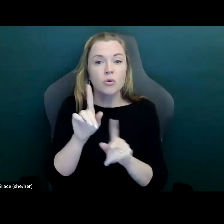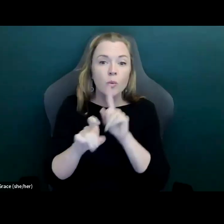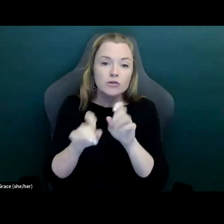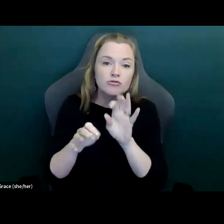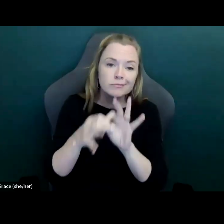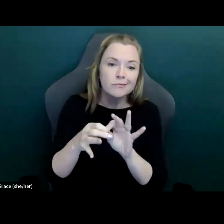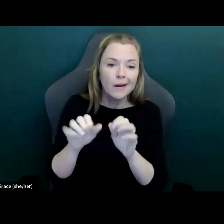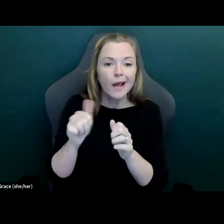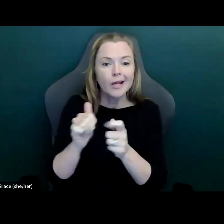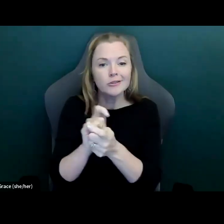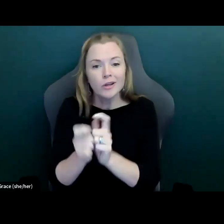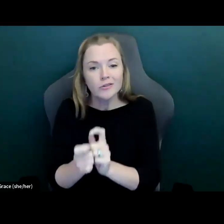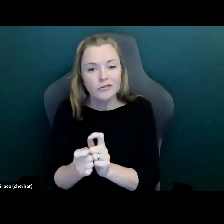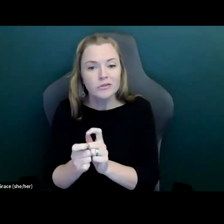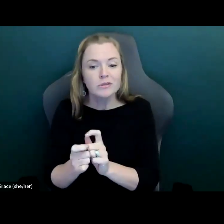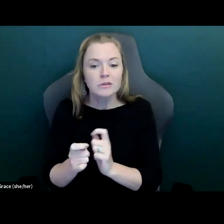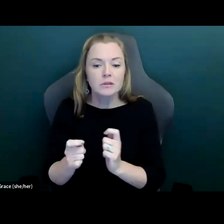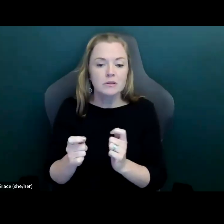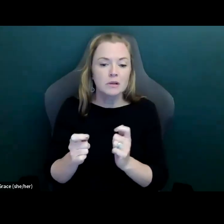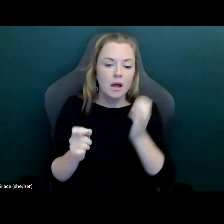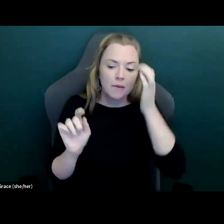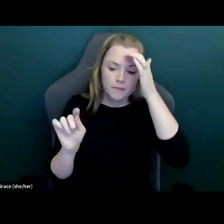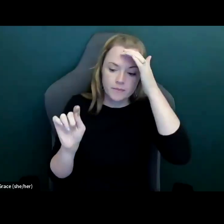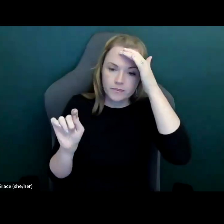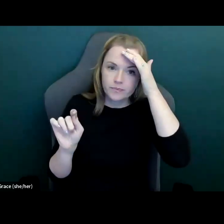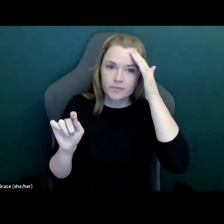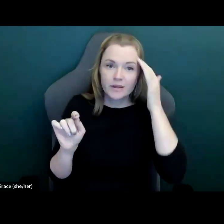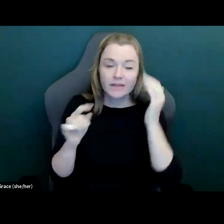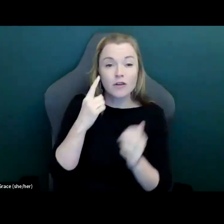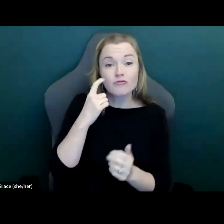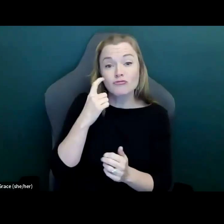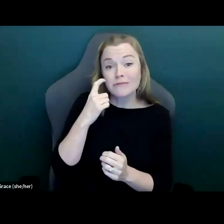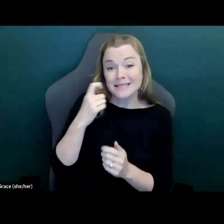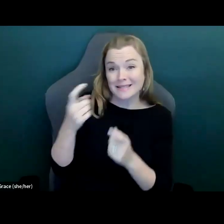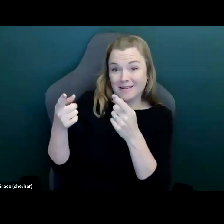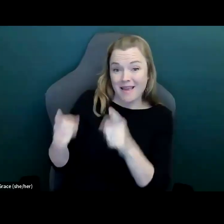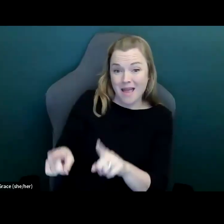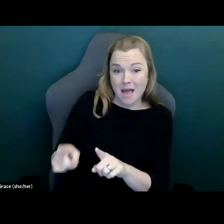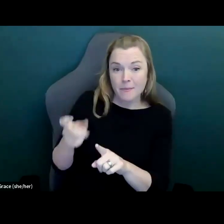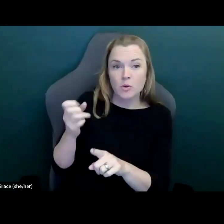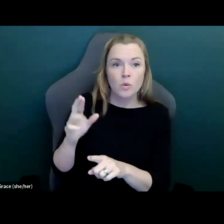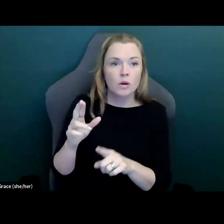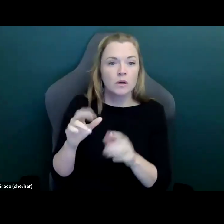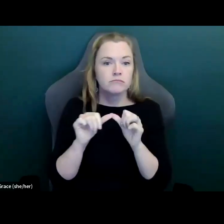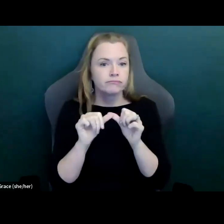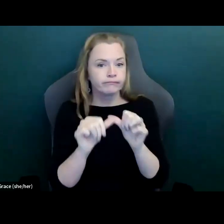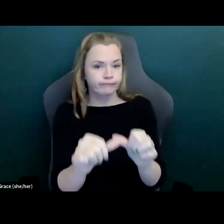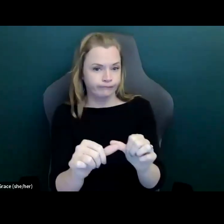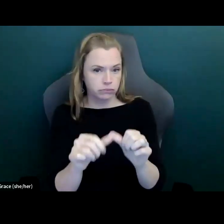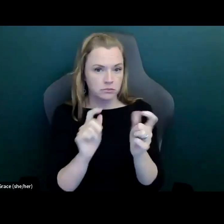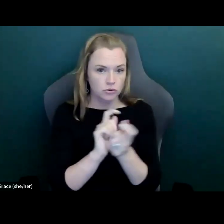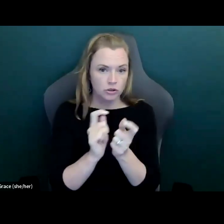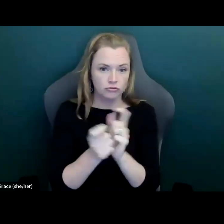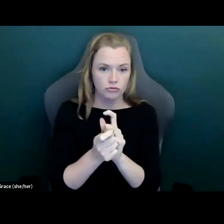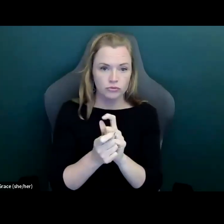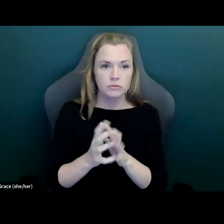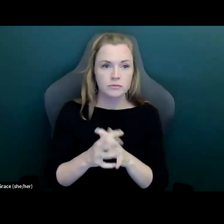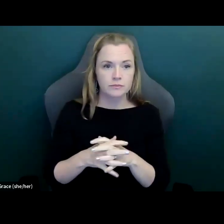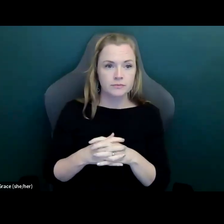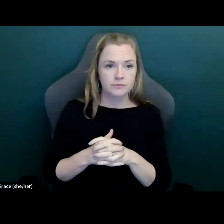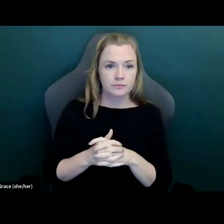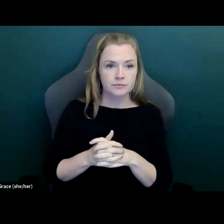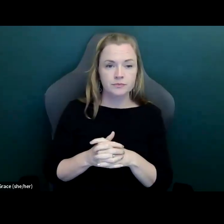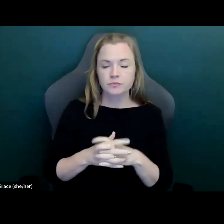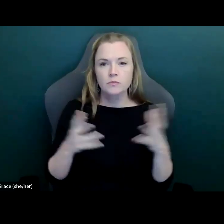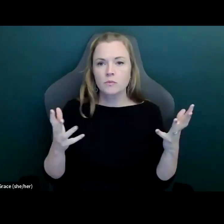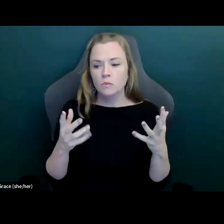changes that has recently been made or that are continuing to be made. Or